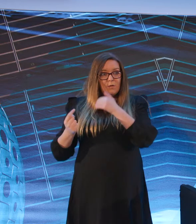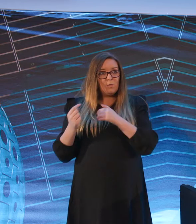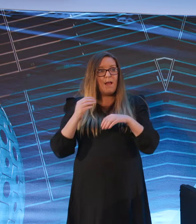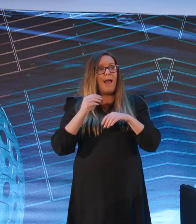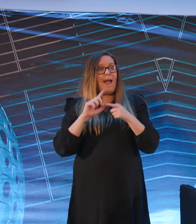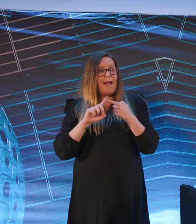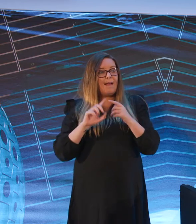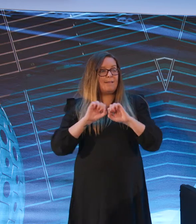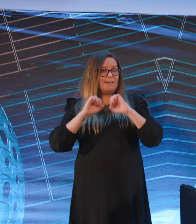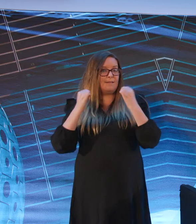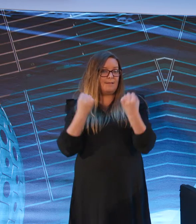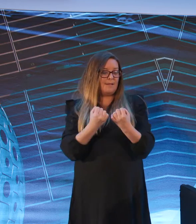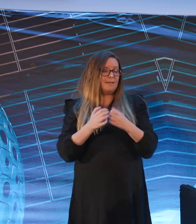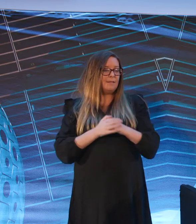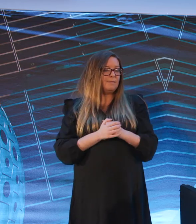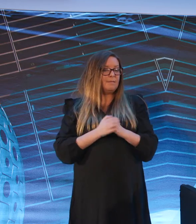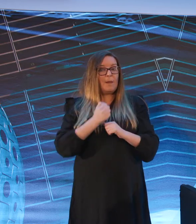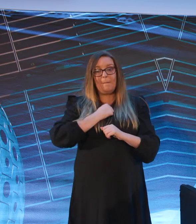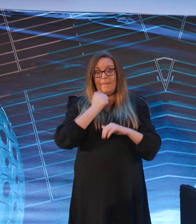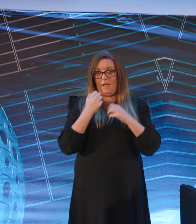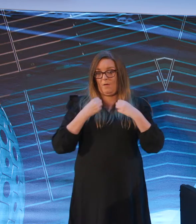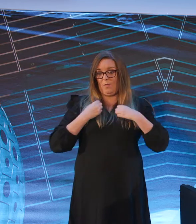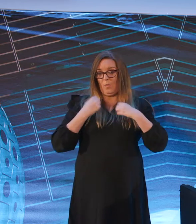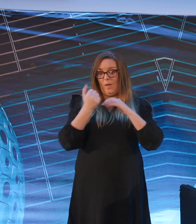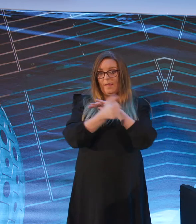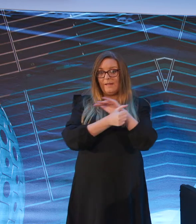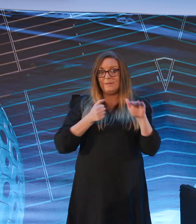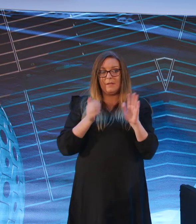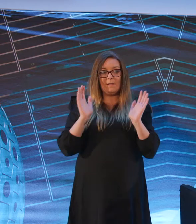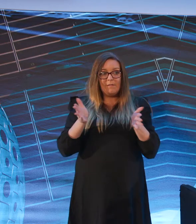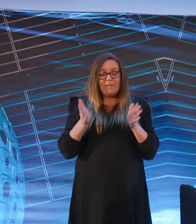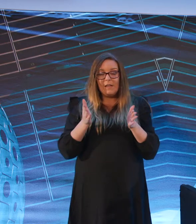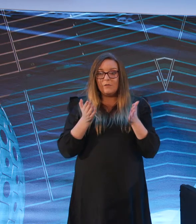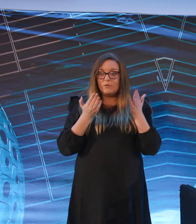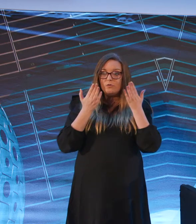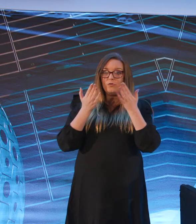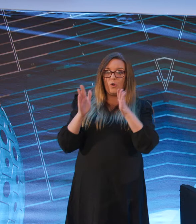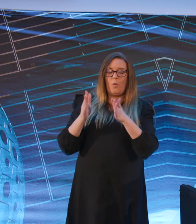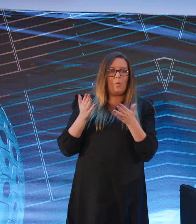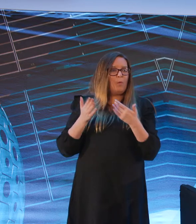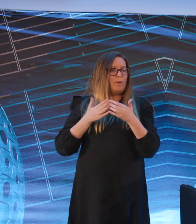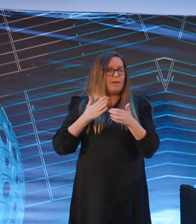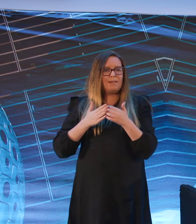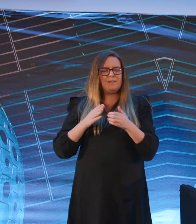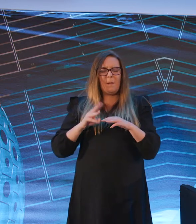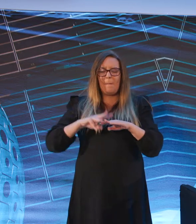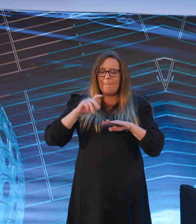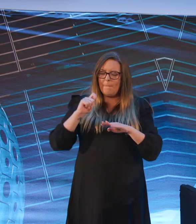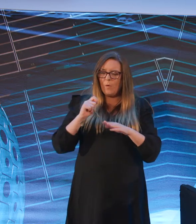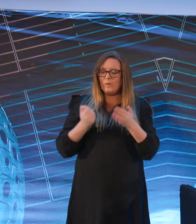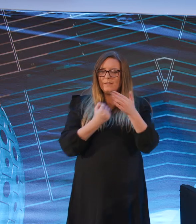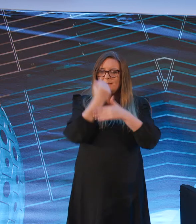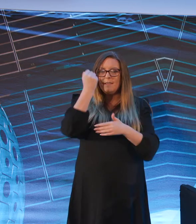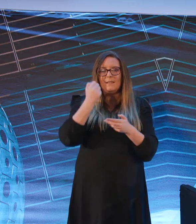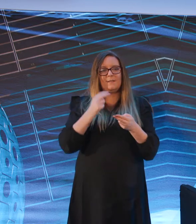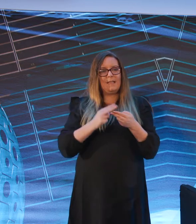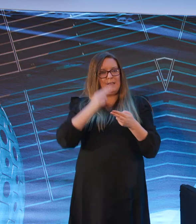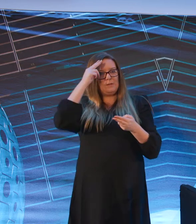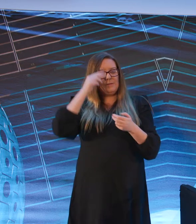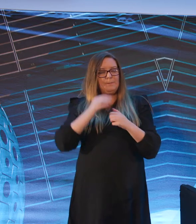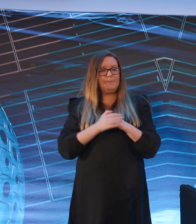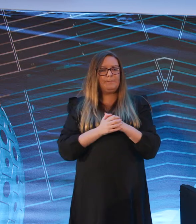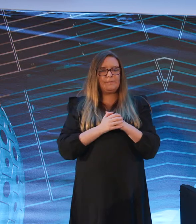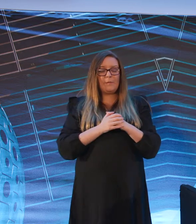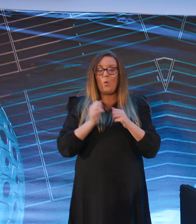society. My experience has shown me that the most successful institutions are those with